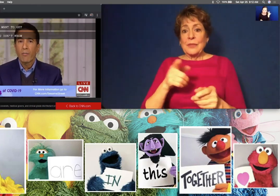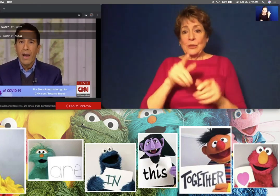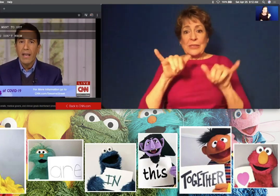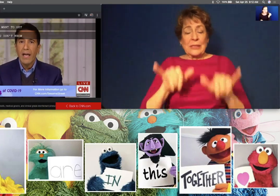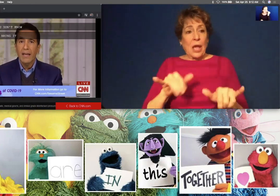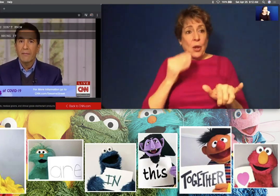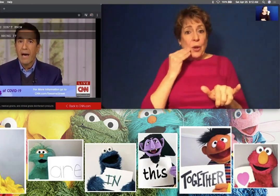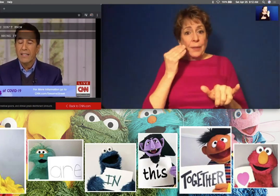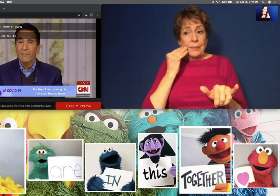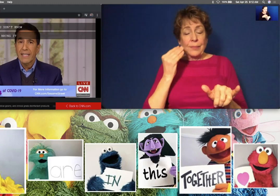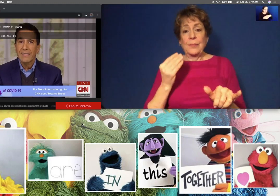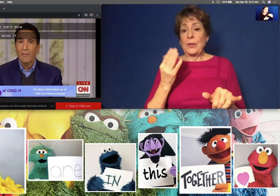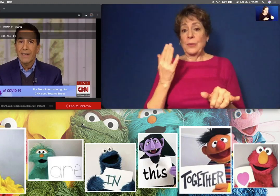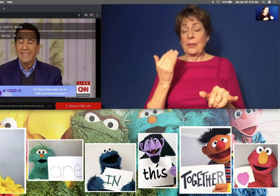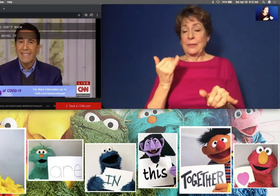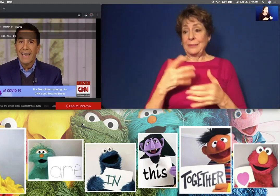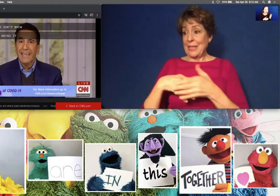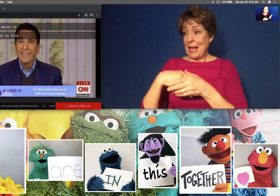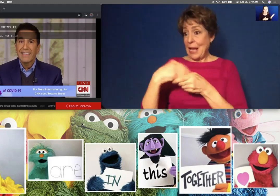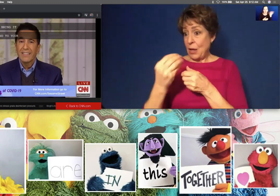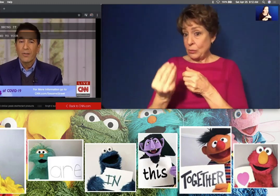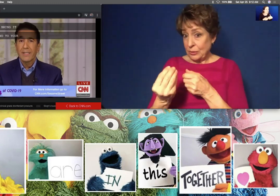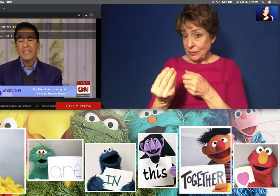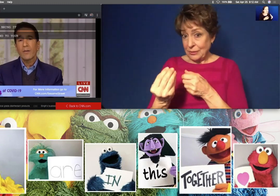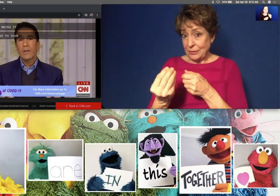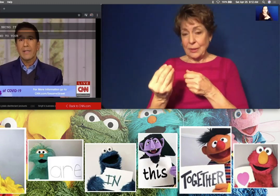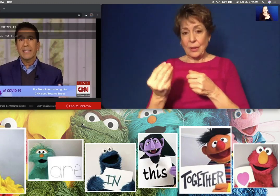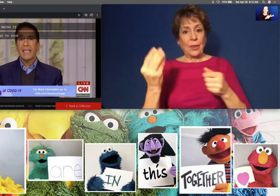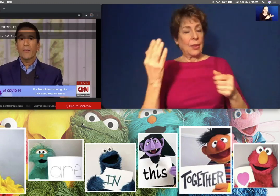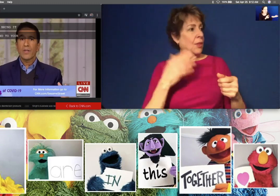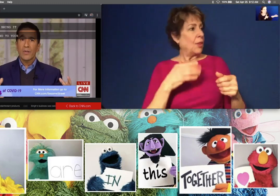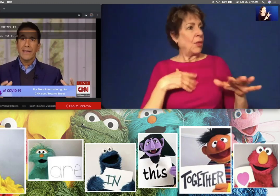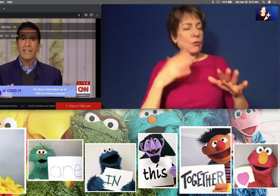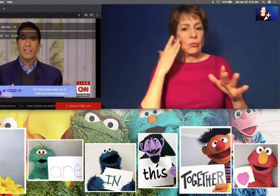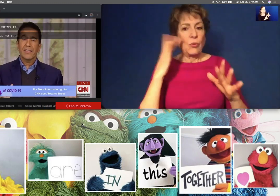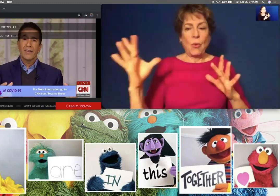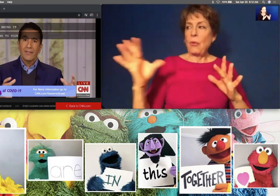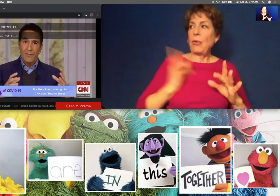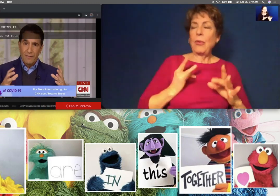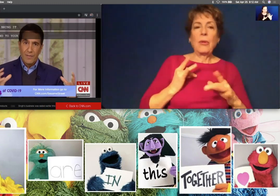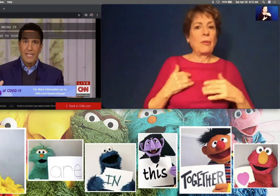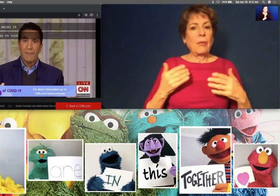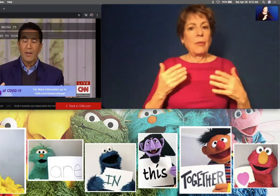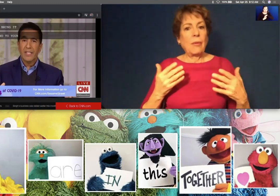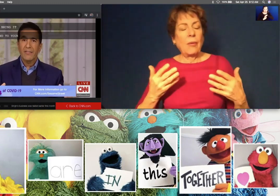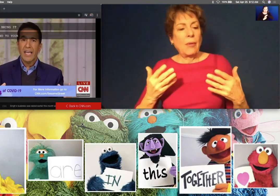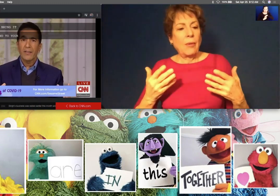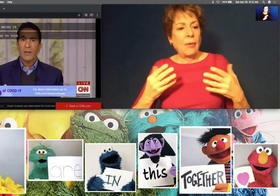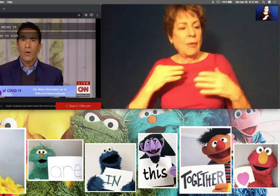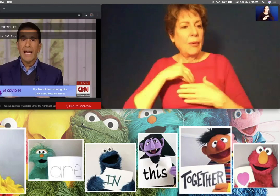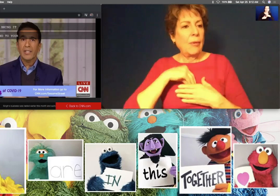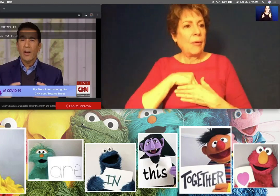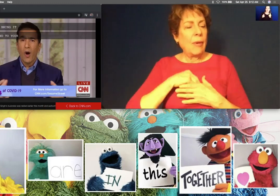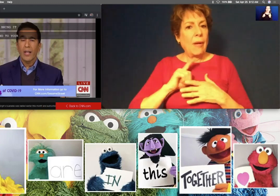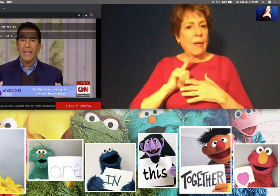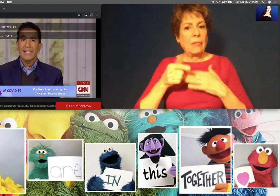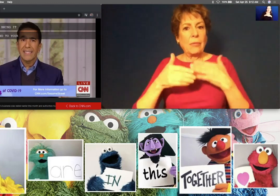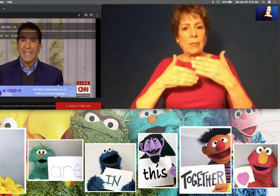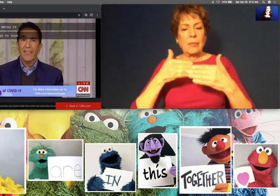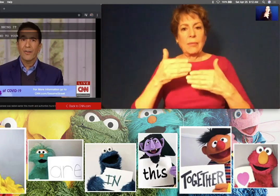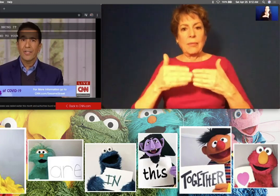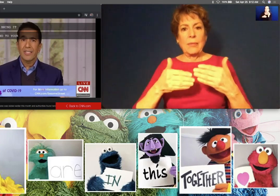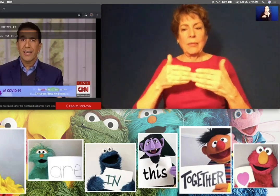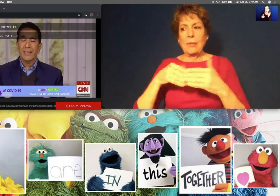and accidentally bring it back to your house and to your abuela and possibly get somebody sick. So Rosita, when we say that we're